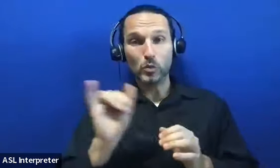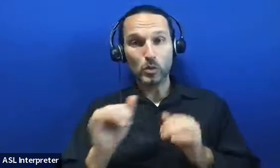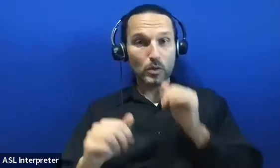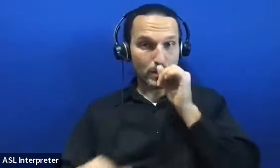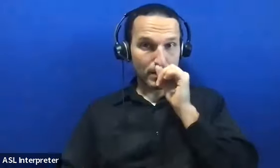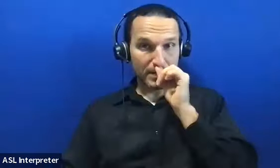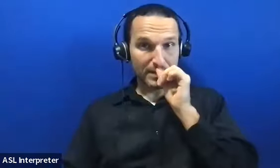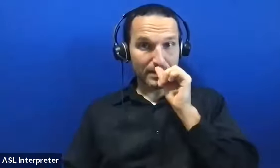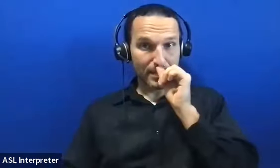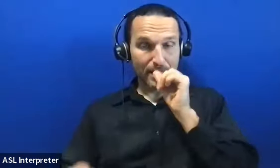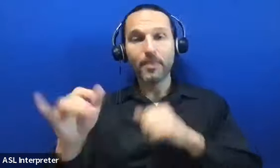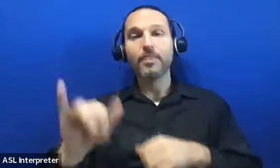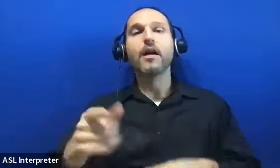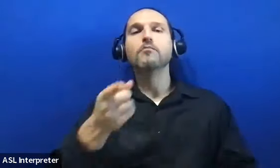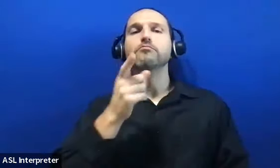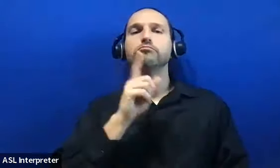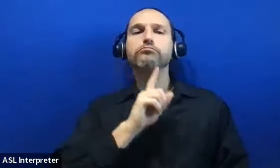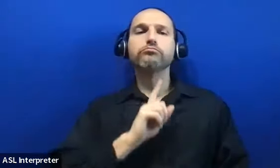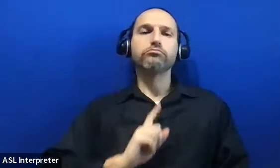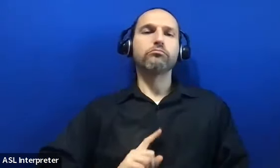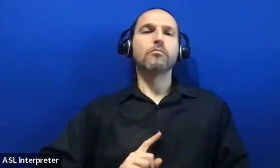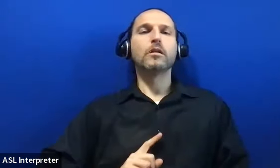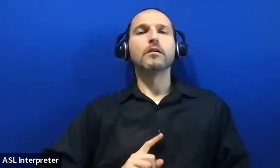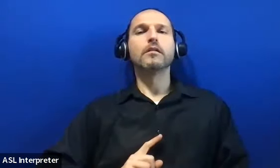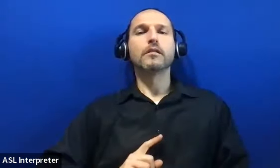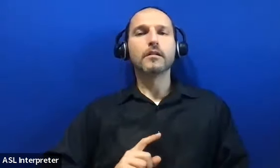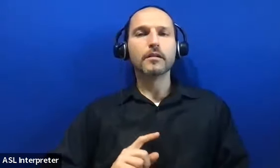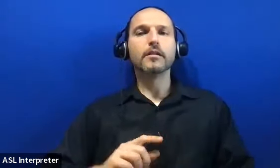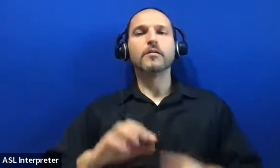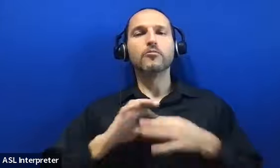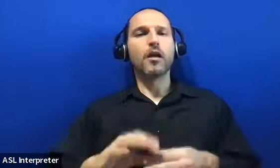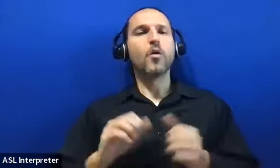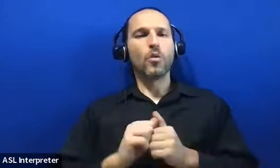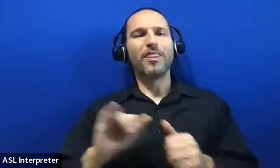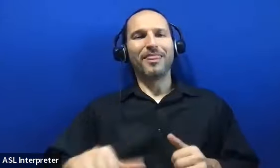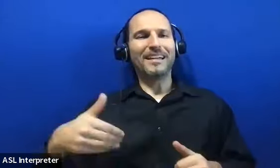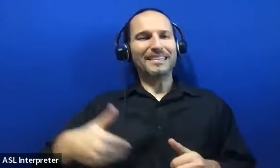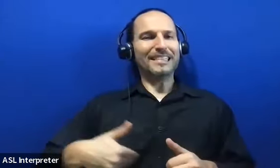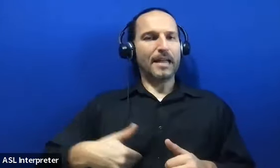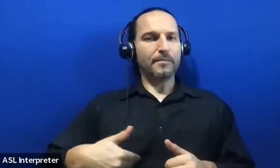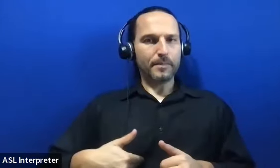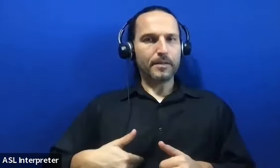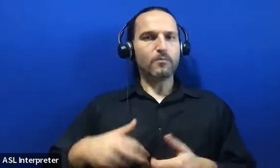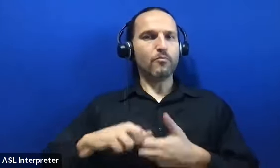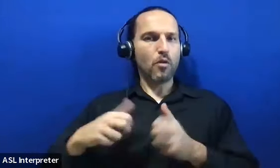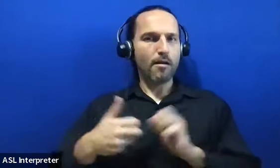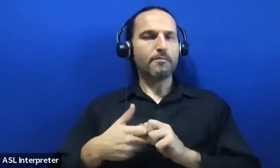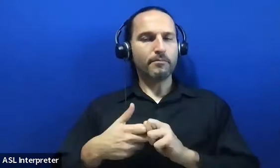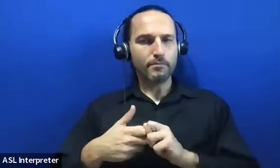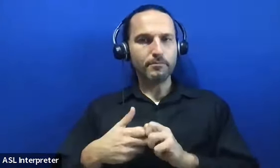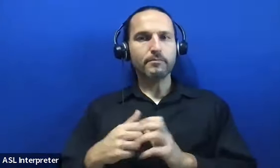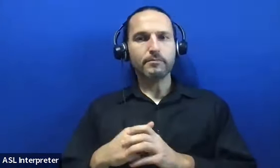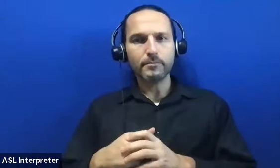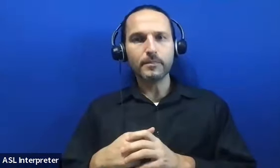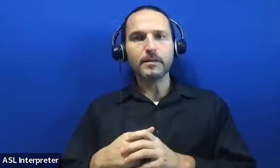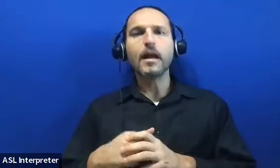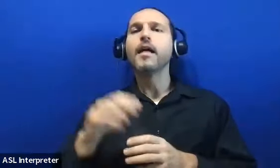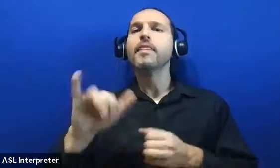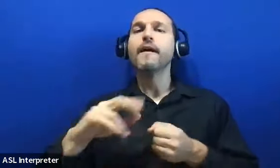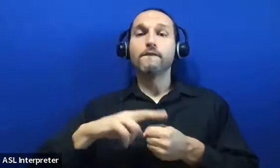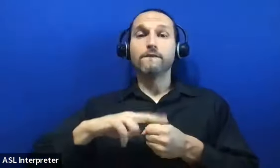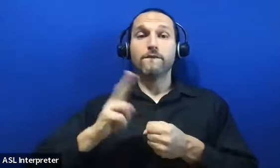the esophagus or the throat, the lower part of the throat connects to the stomach. And there is a